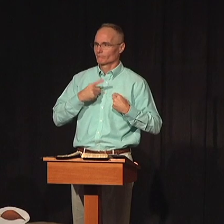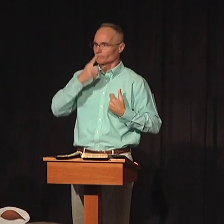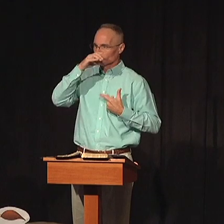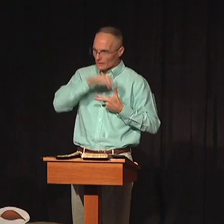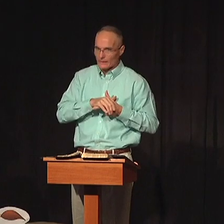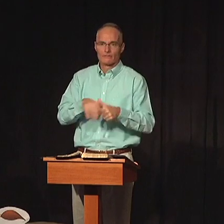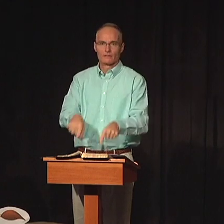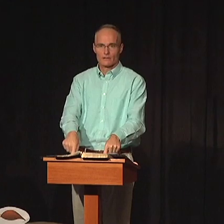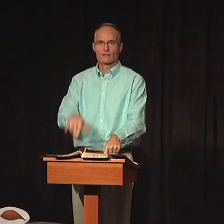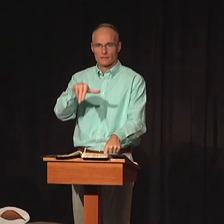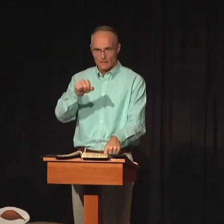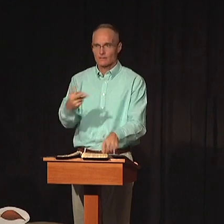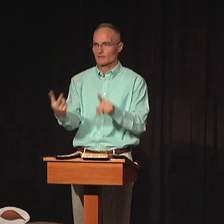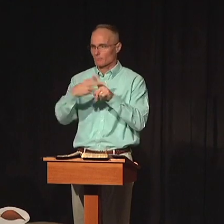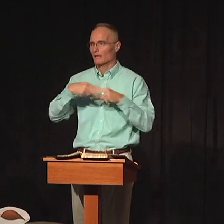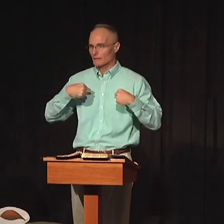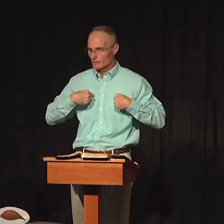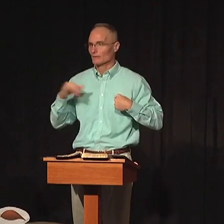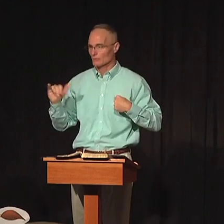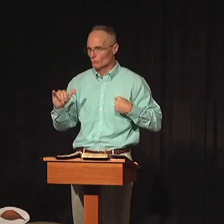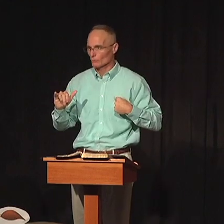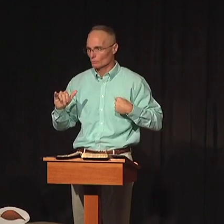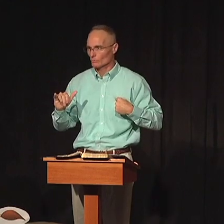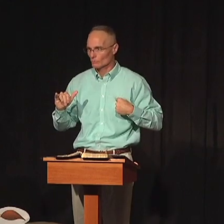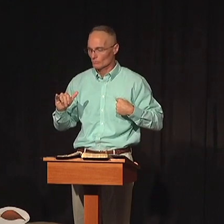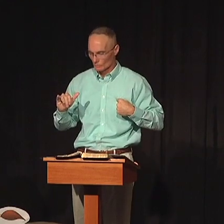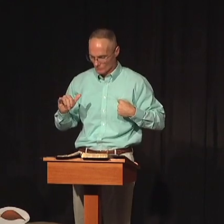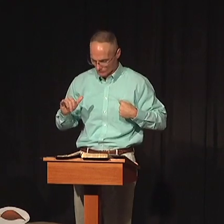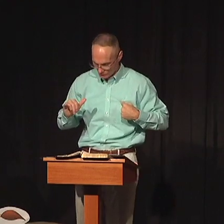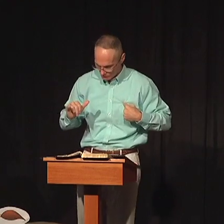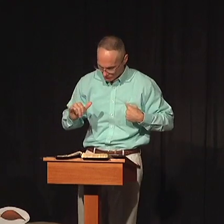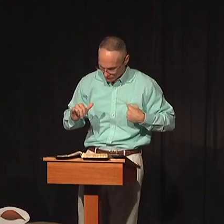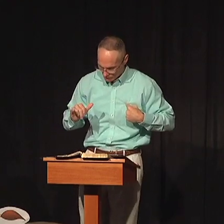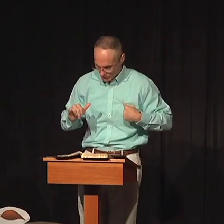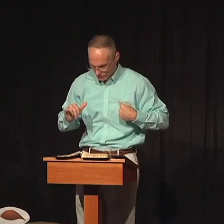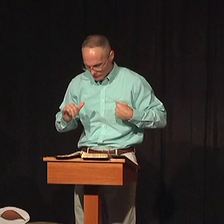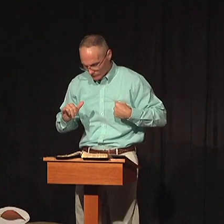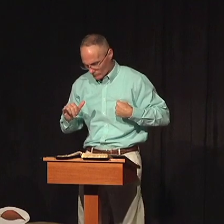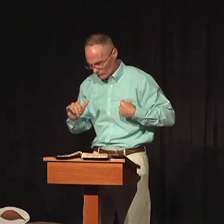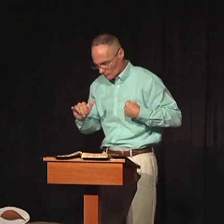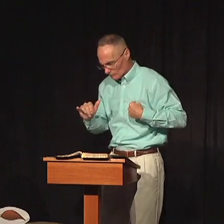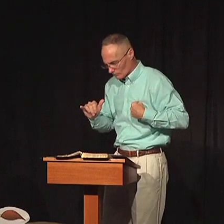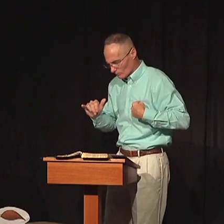accepting it and believing in this. Yes, this does apply to me too.